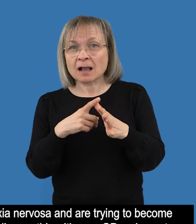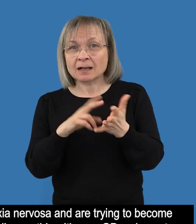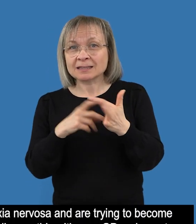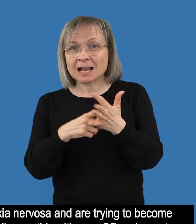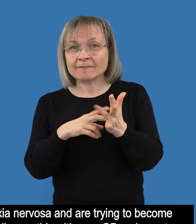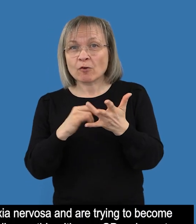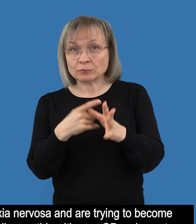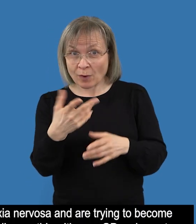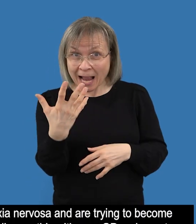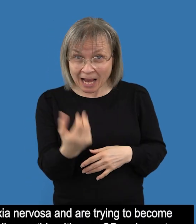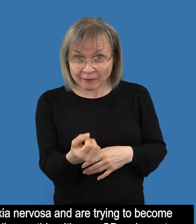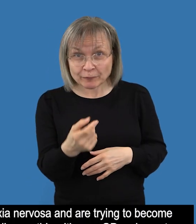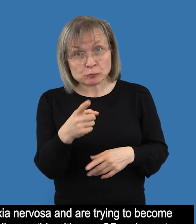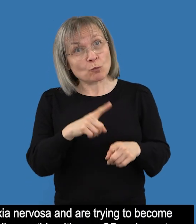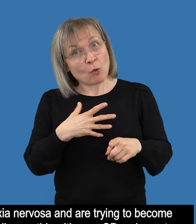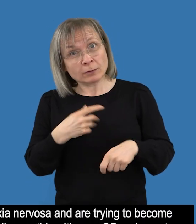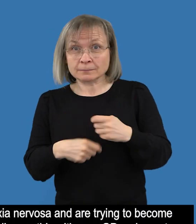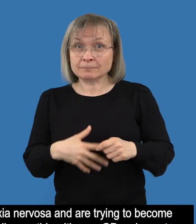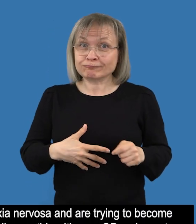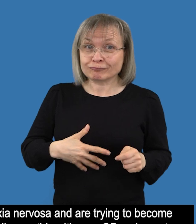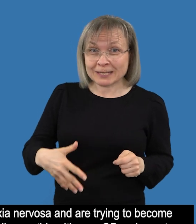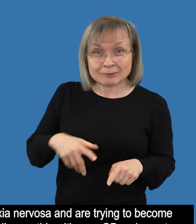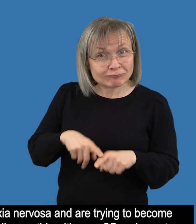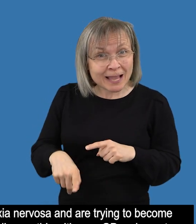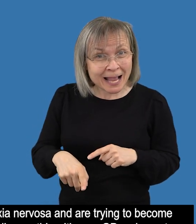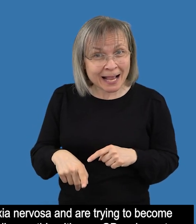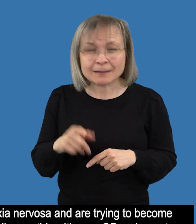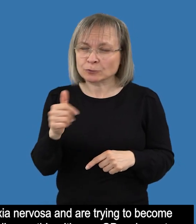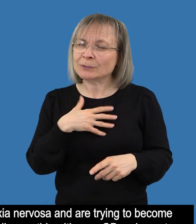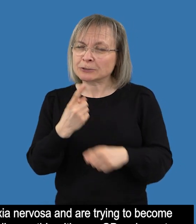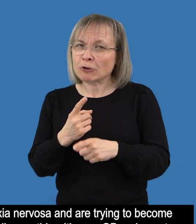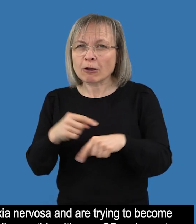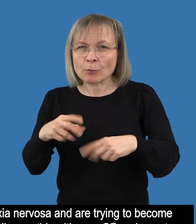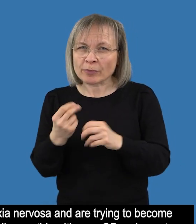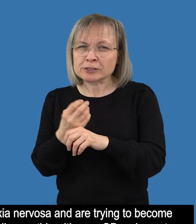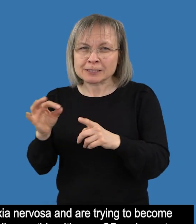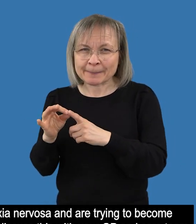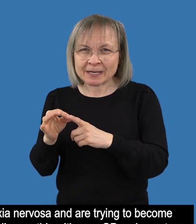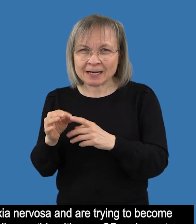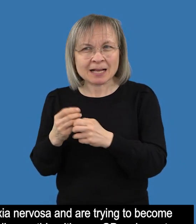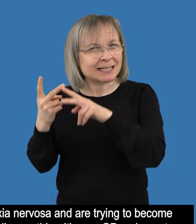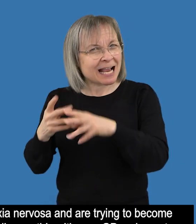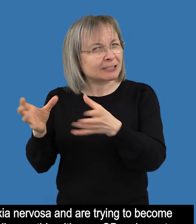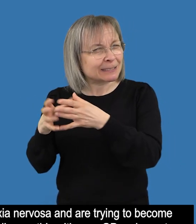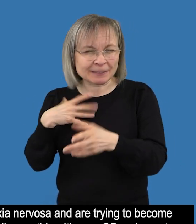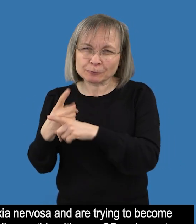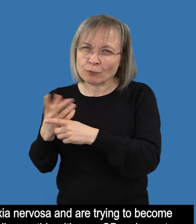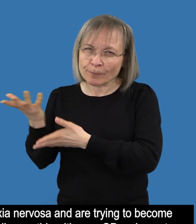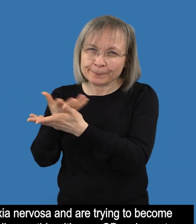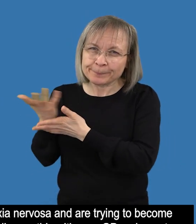If you have anorexia nervosa and are trying to become pregnant, you should discuss this with your GP and care team.